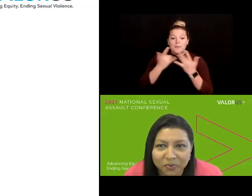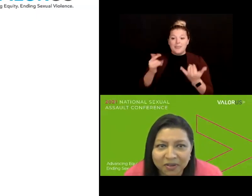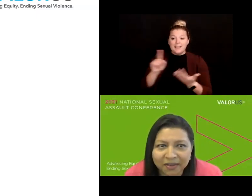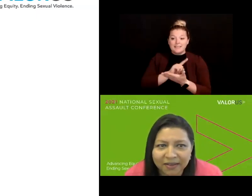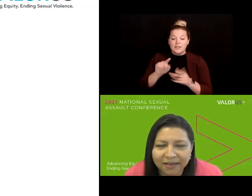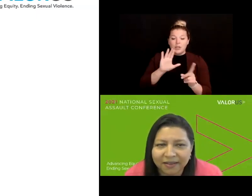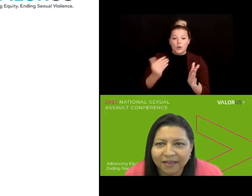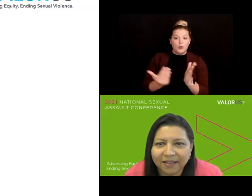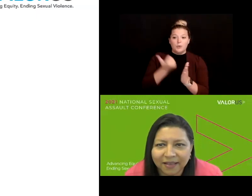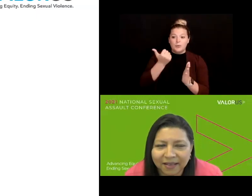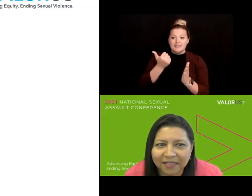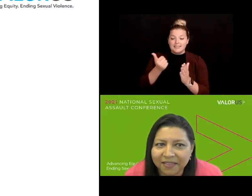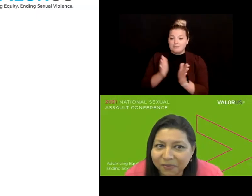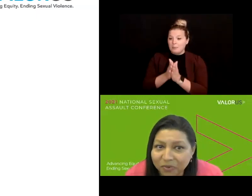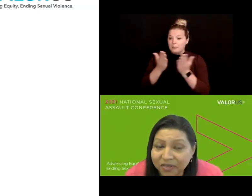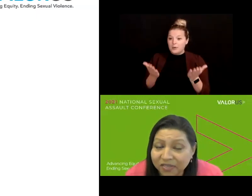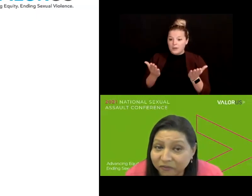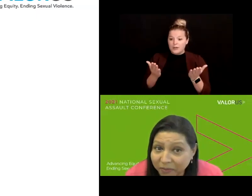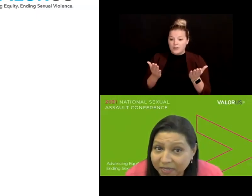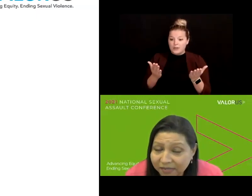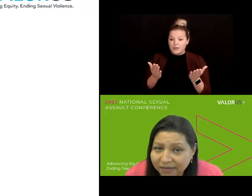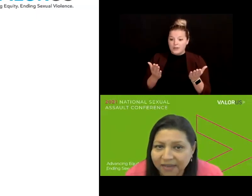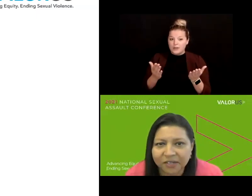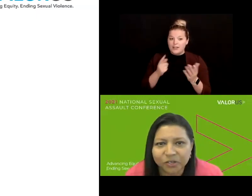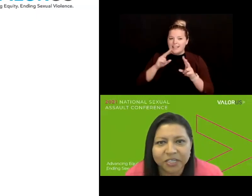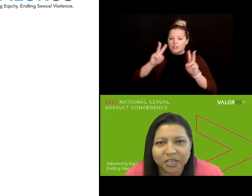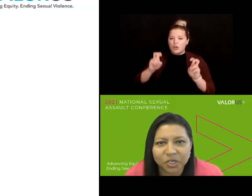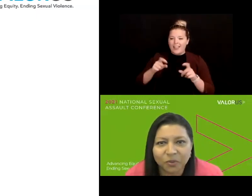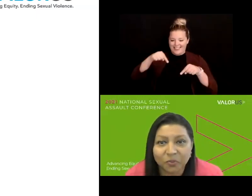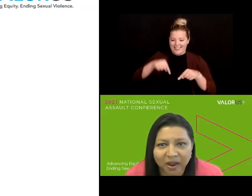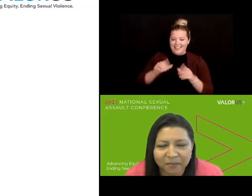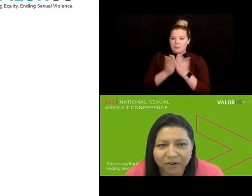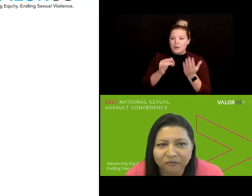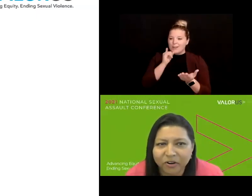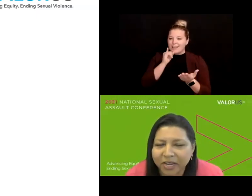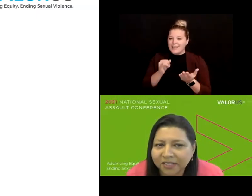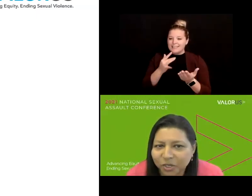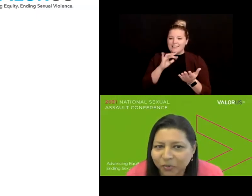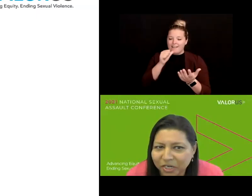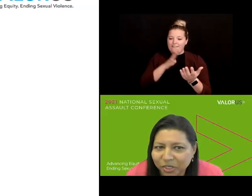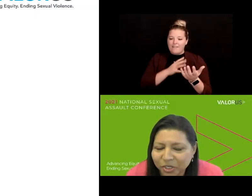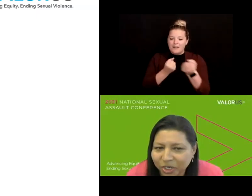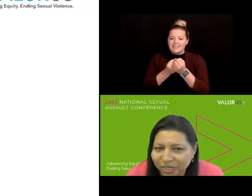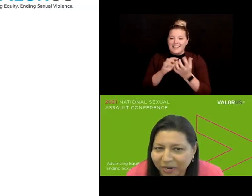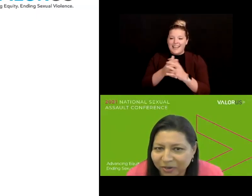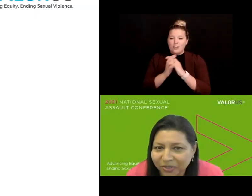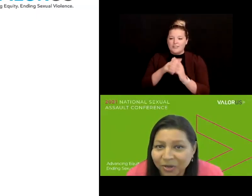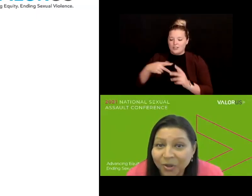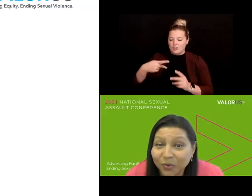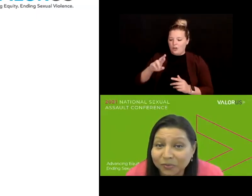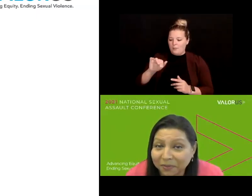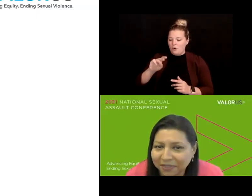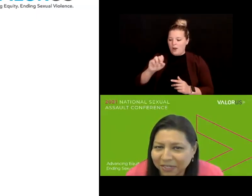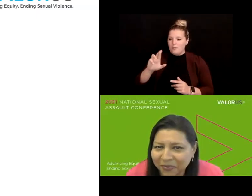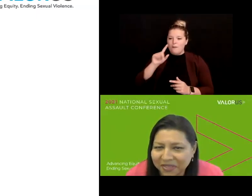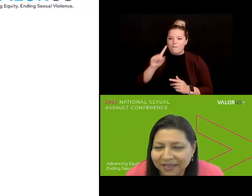newest book, This Book Is Feminist, an intersectional primer for next generation changemakers,